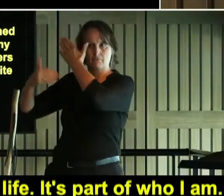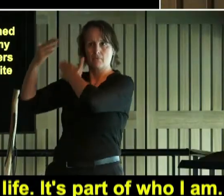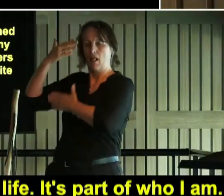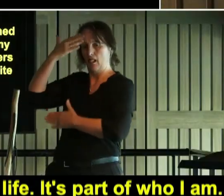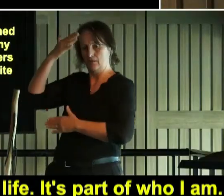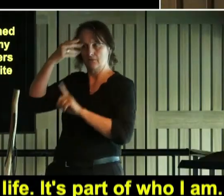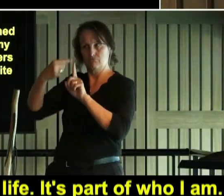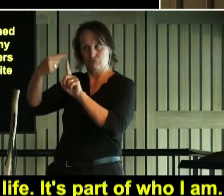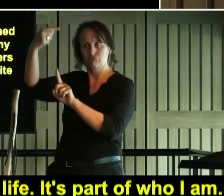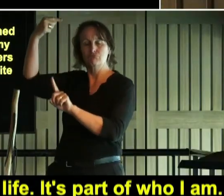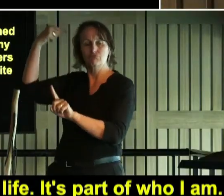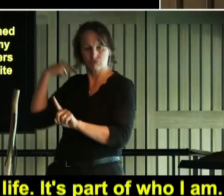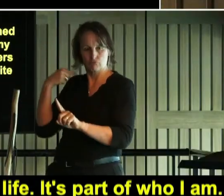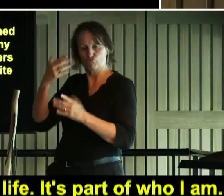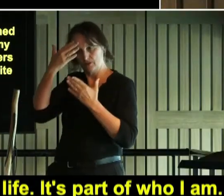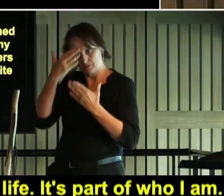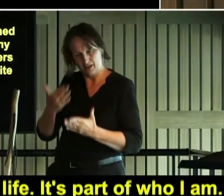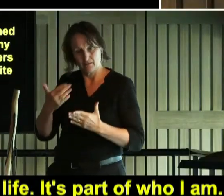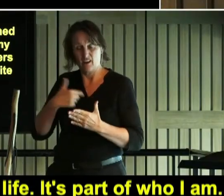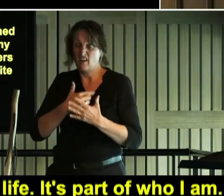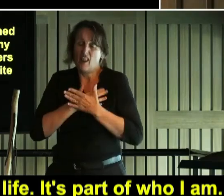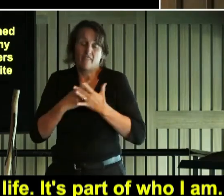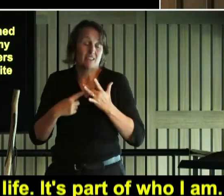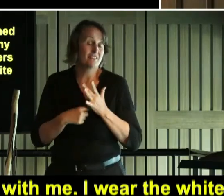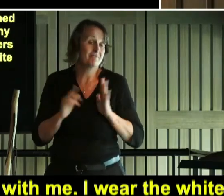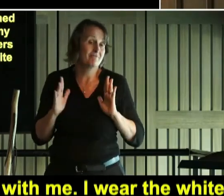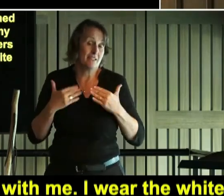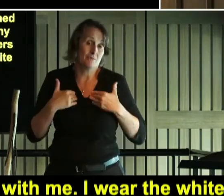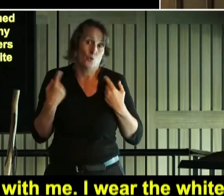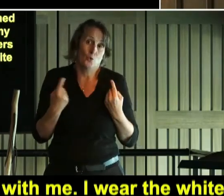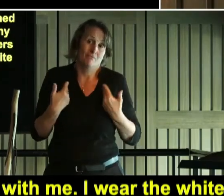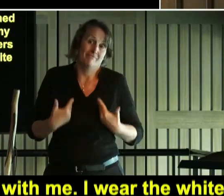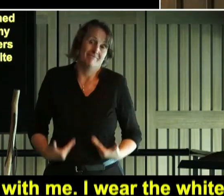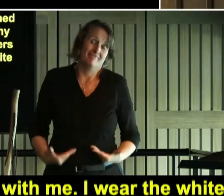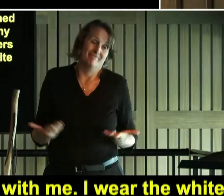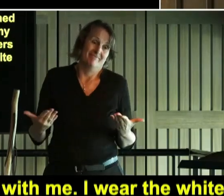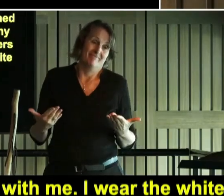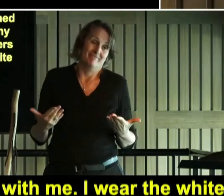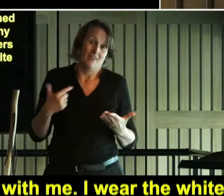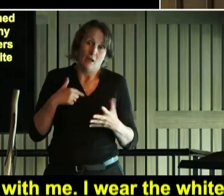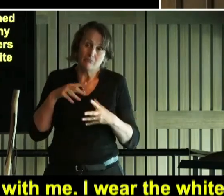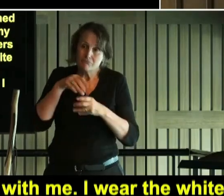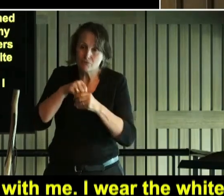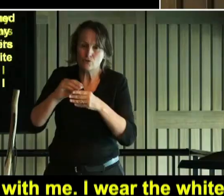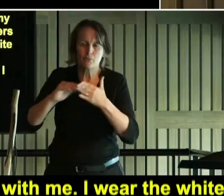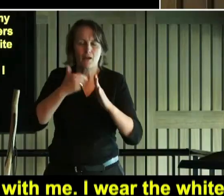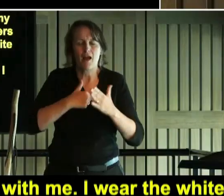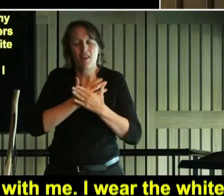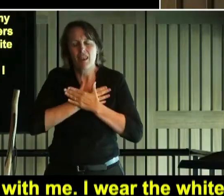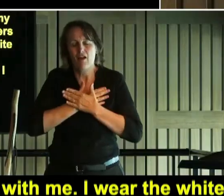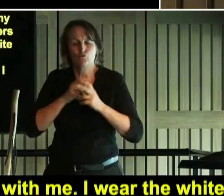today. And I love it. It's who I am. It's part of my community. I love sitting down with a bunch of